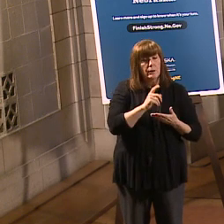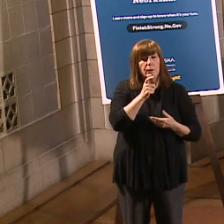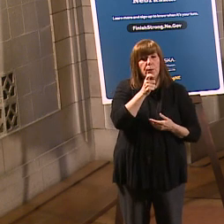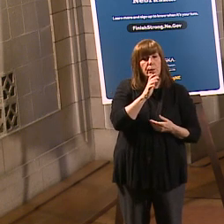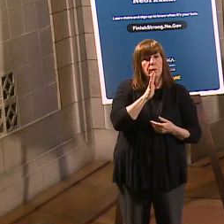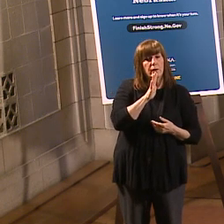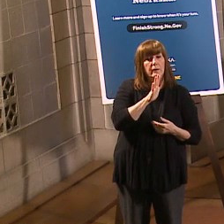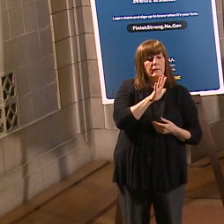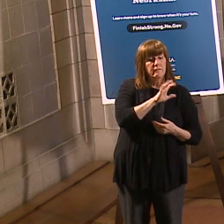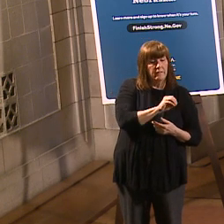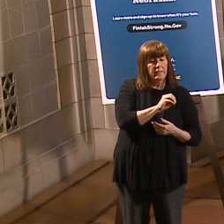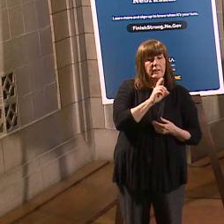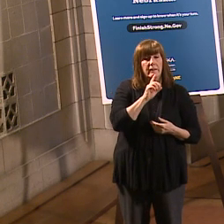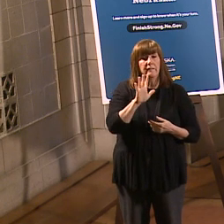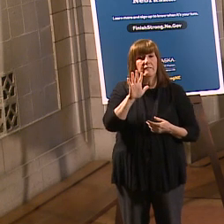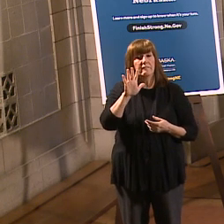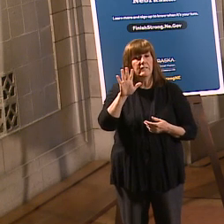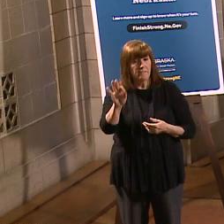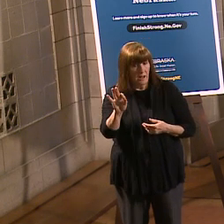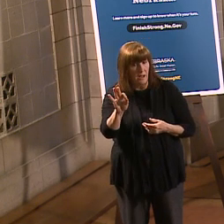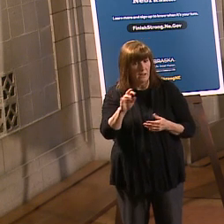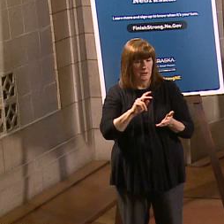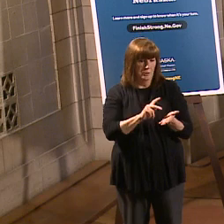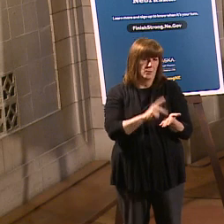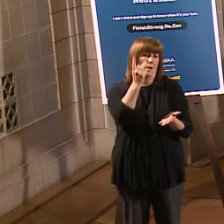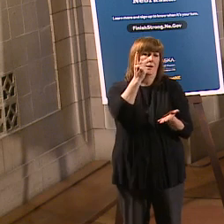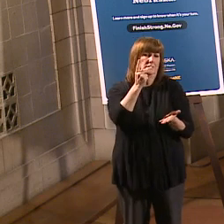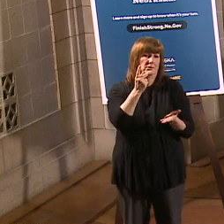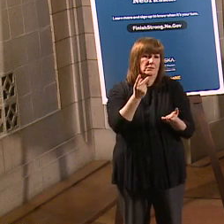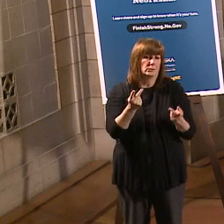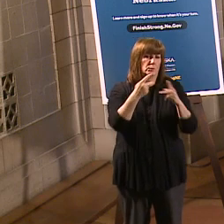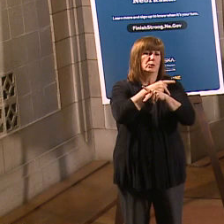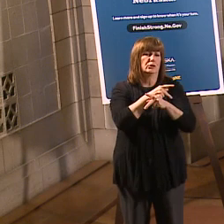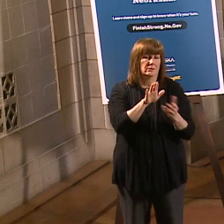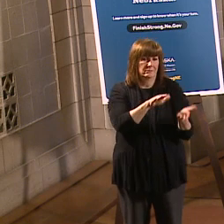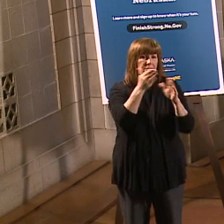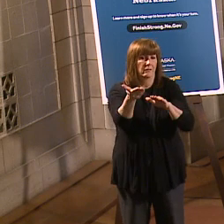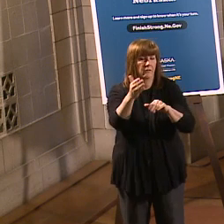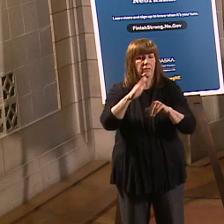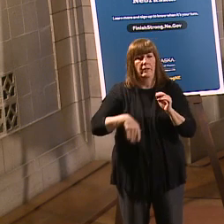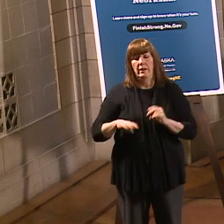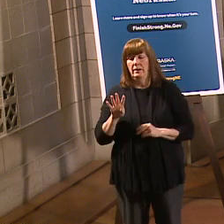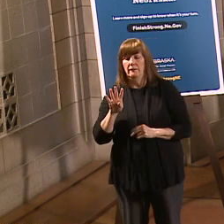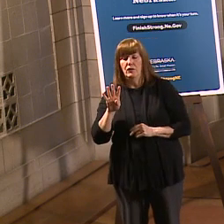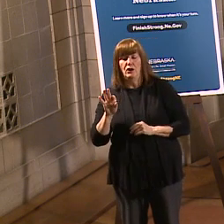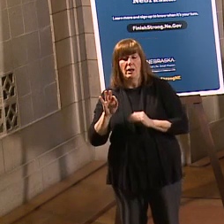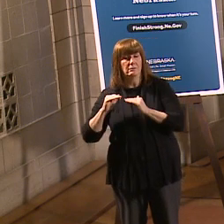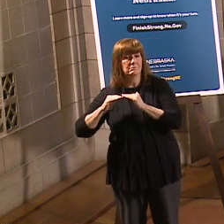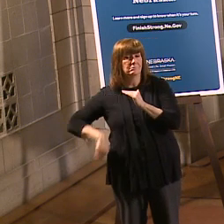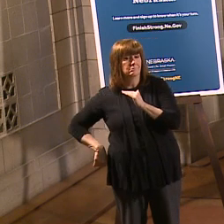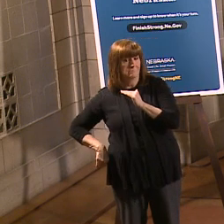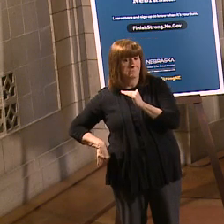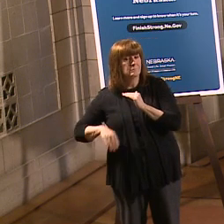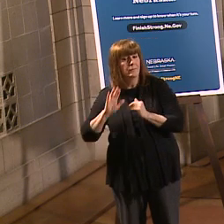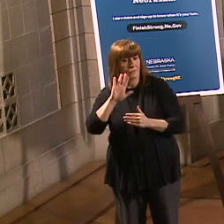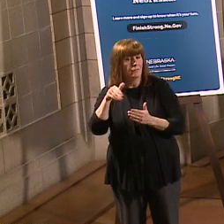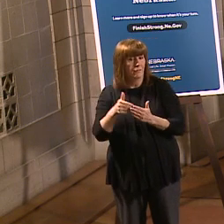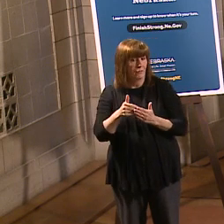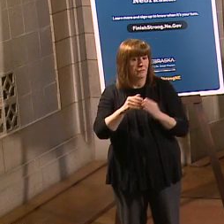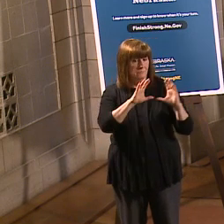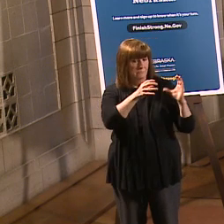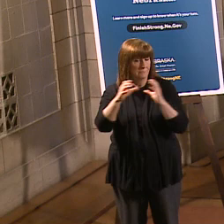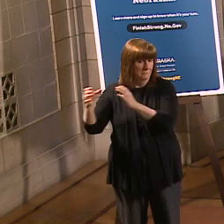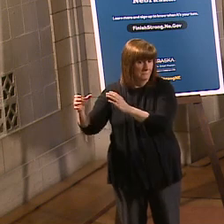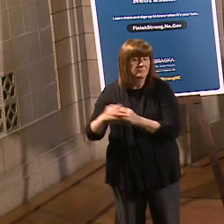to 59 had twice as many deaths, more than twice as many deaths, as everybody 49 years and younger, all those cohorts